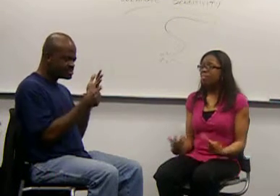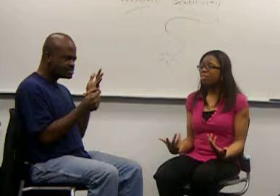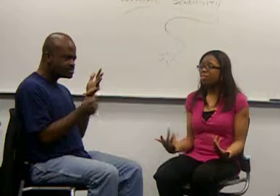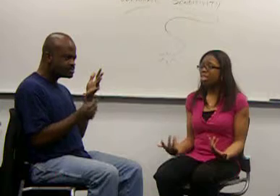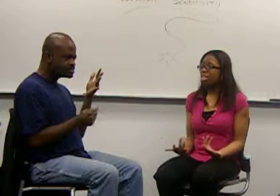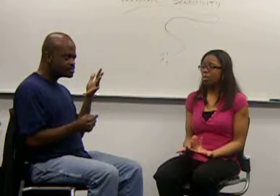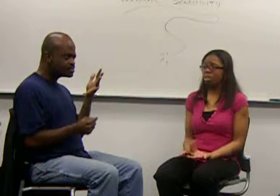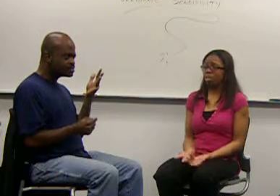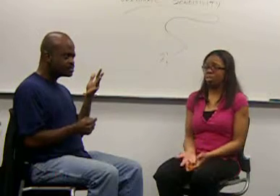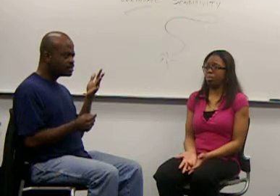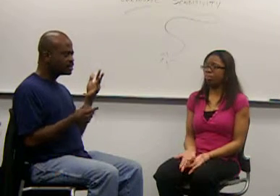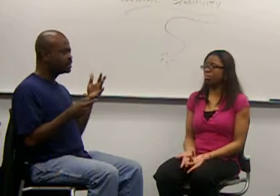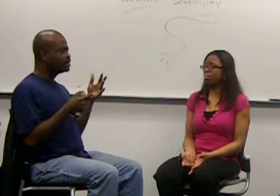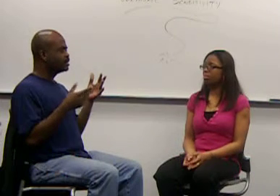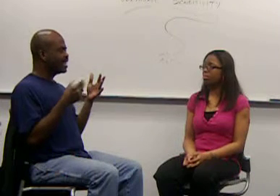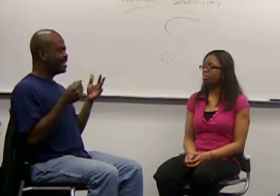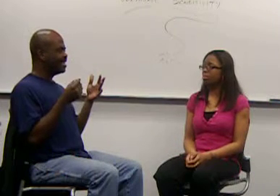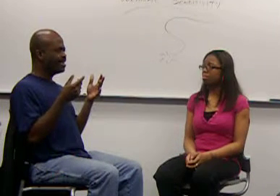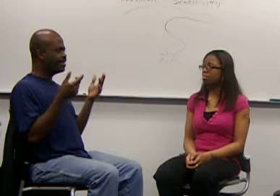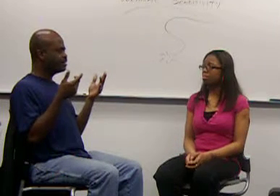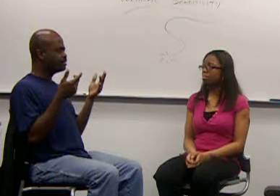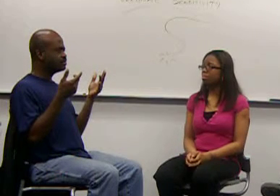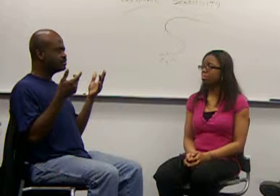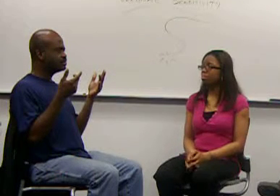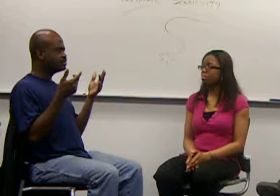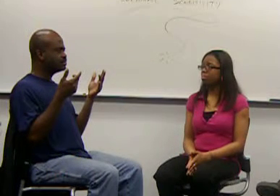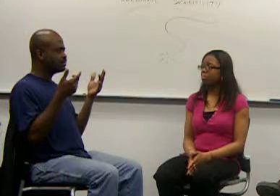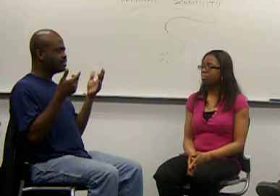I have different things to attend to.